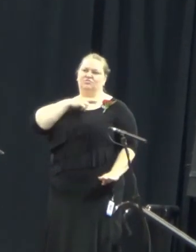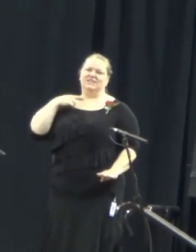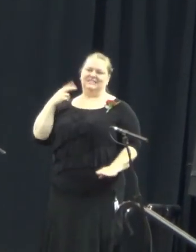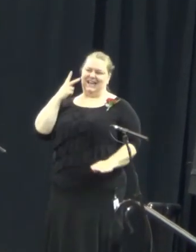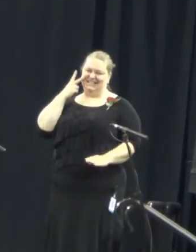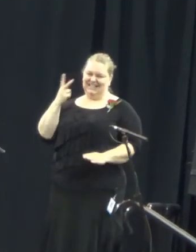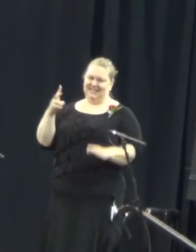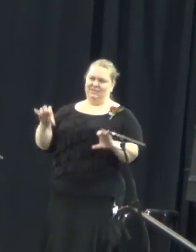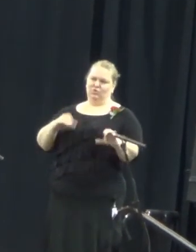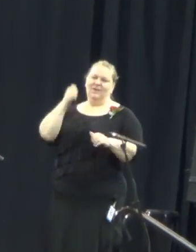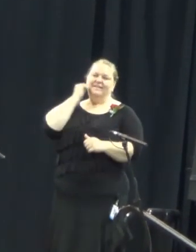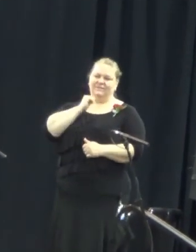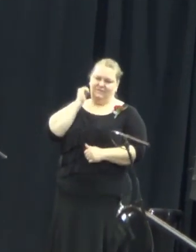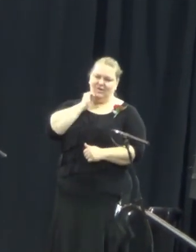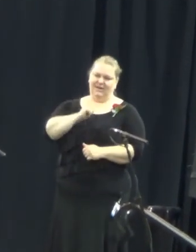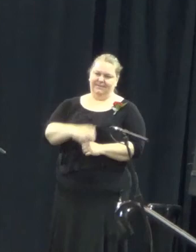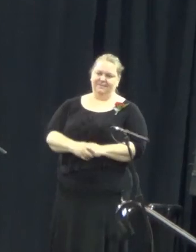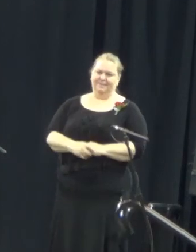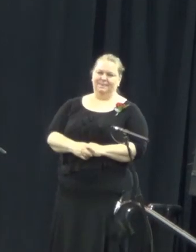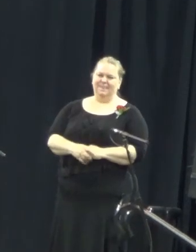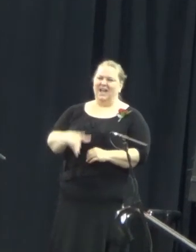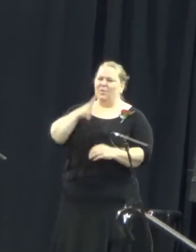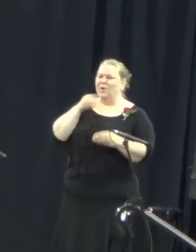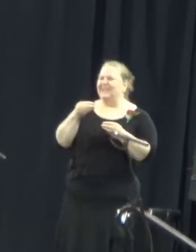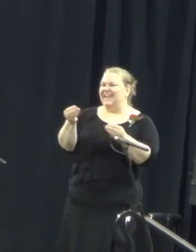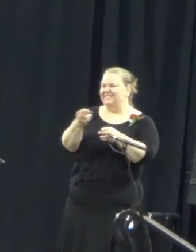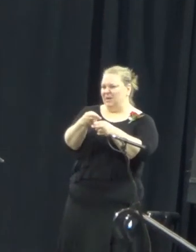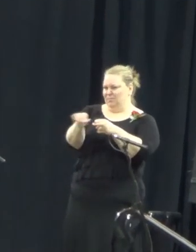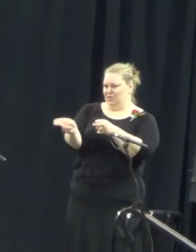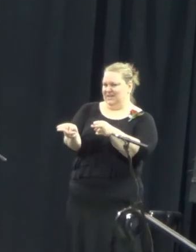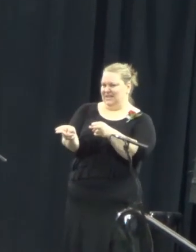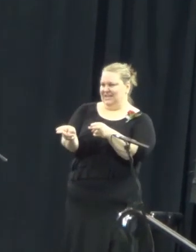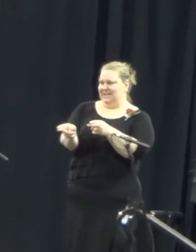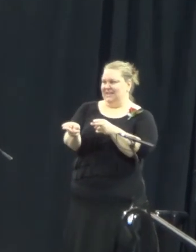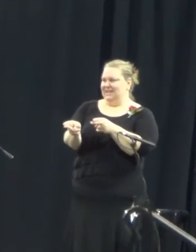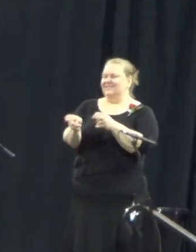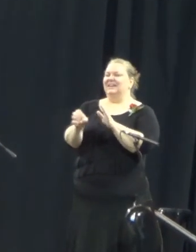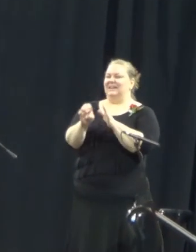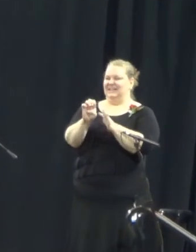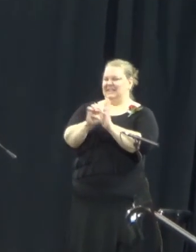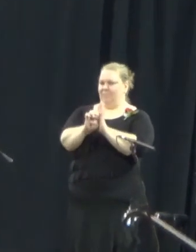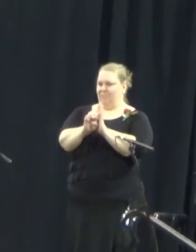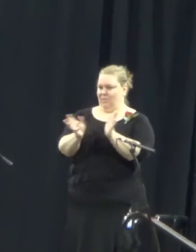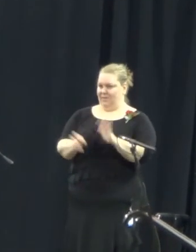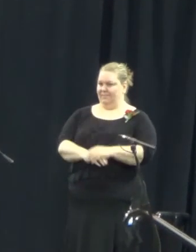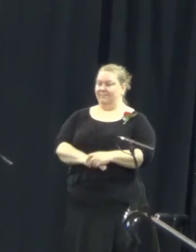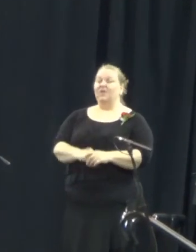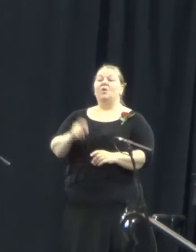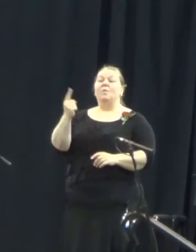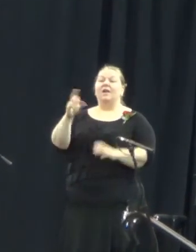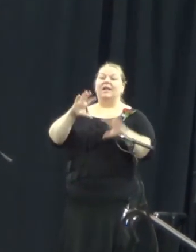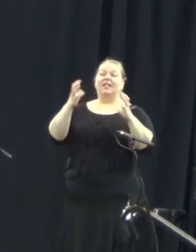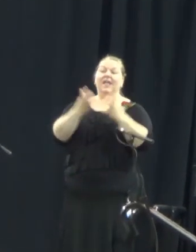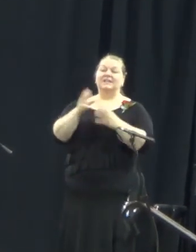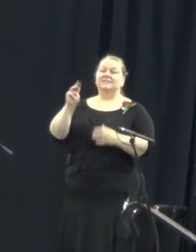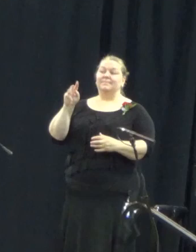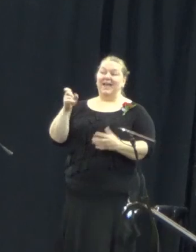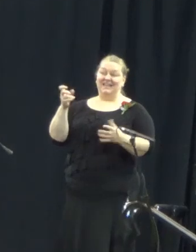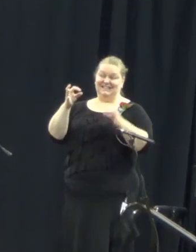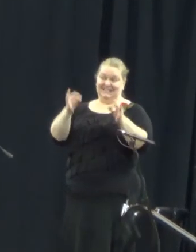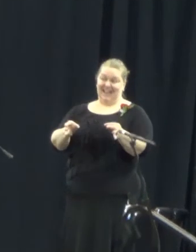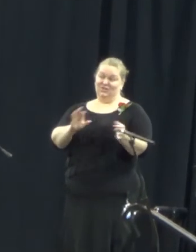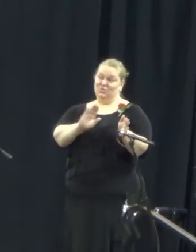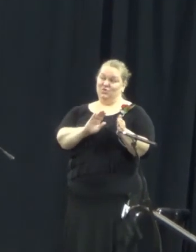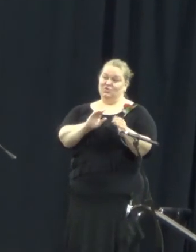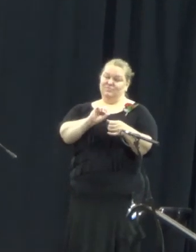every day. I'm going to give a very brief and not very showy example of that. One of your classmates decided to